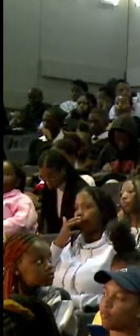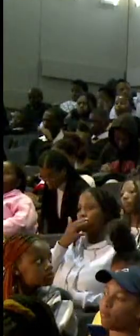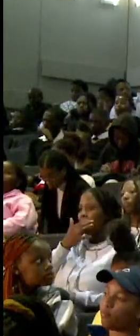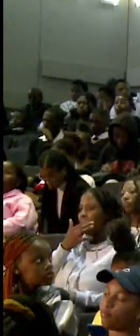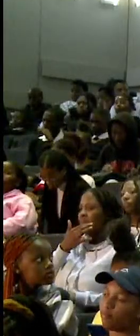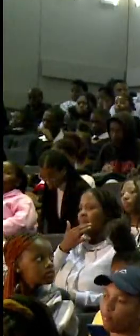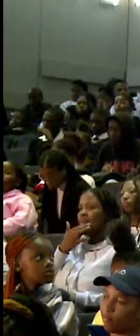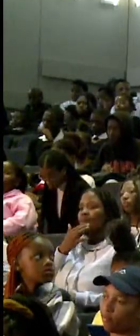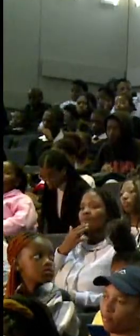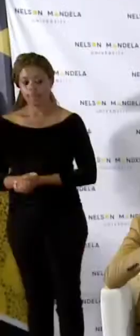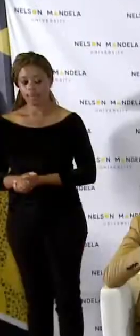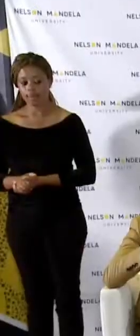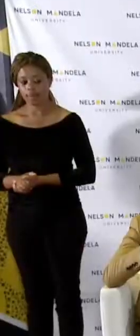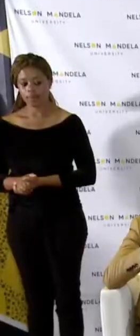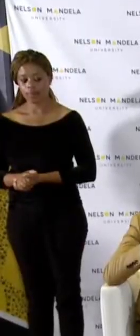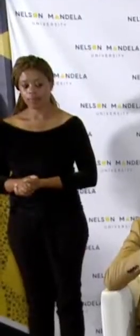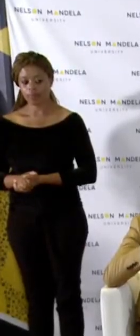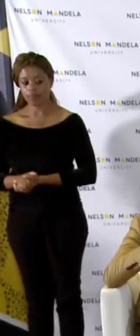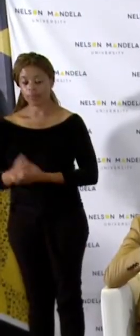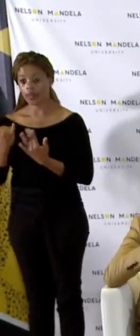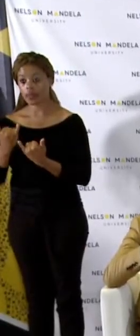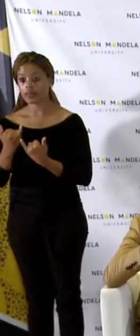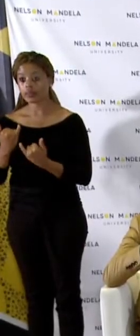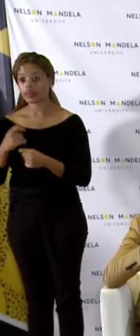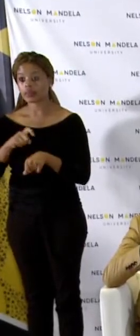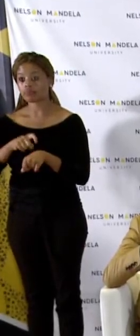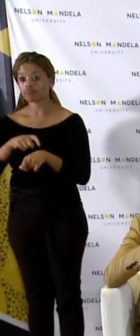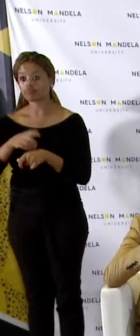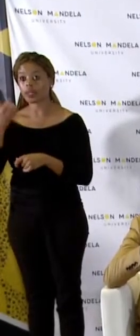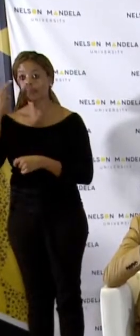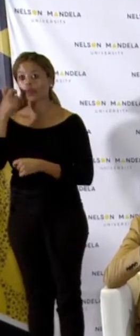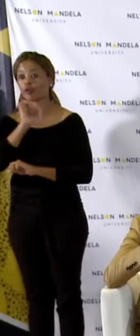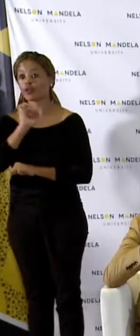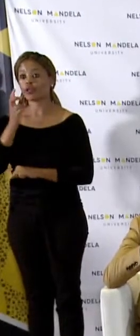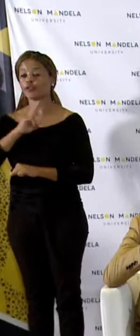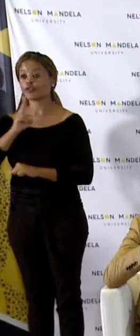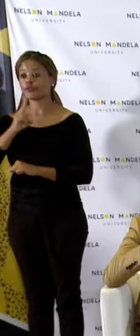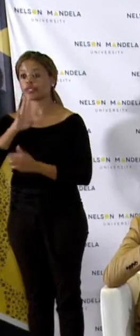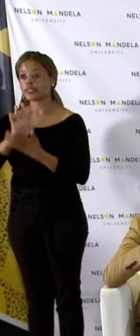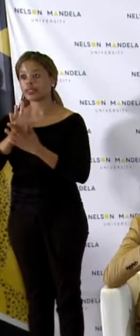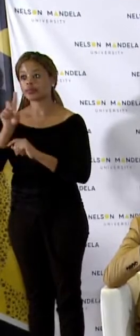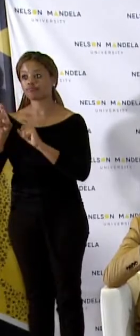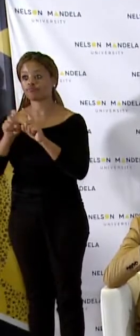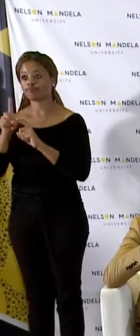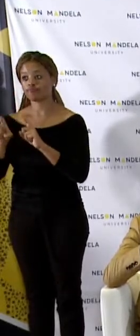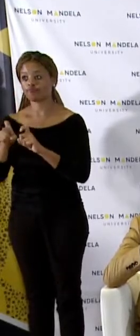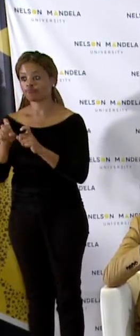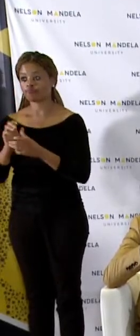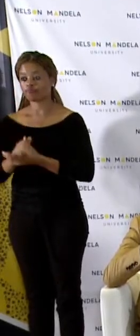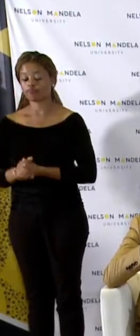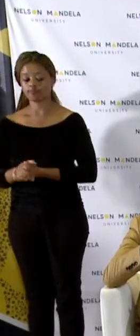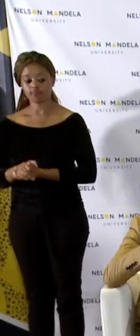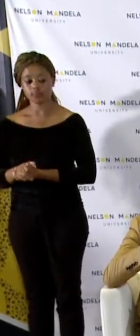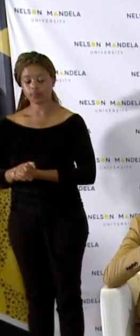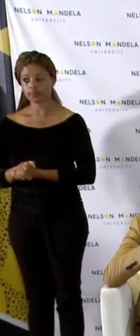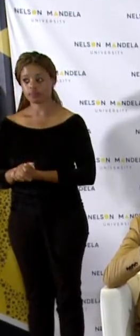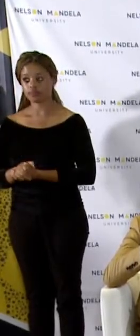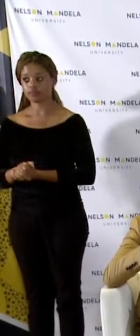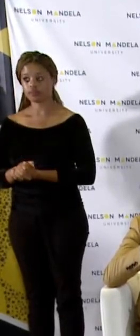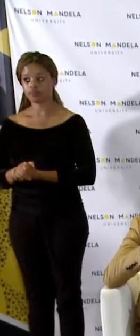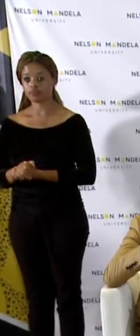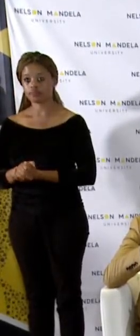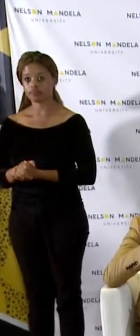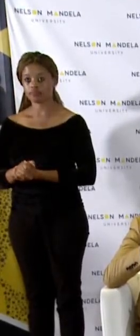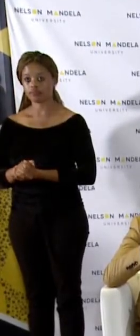Okay, so now it's time for us to hear your voices and your questions, right? Obviously,